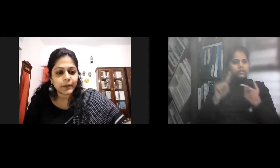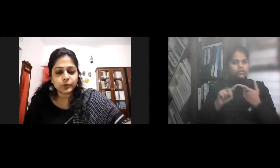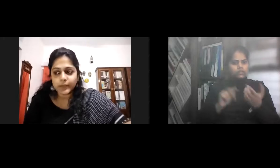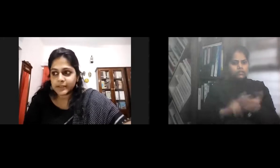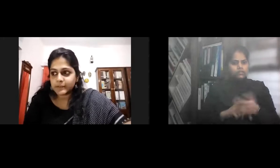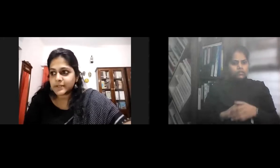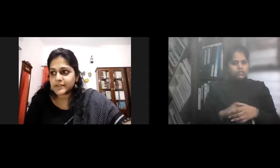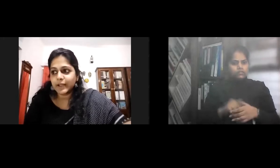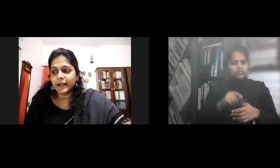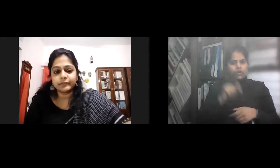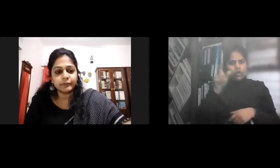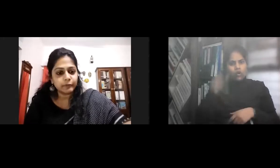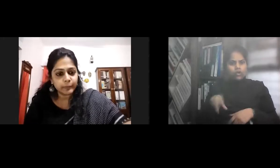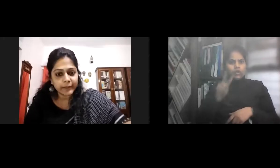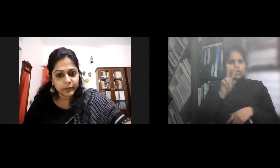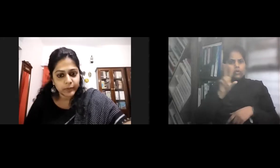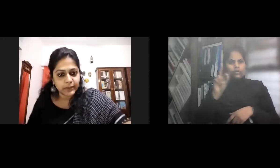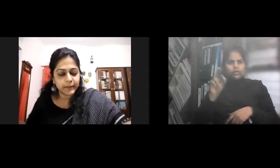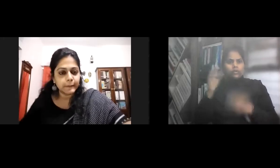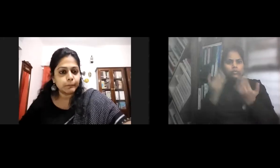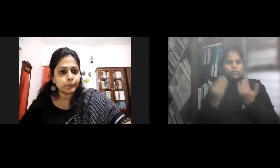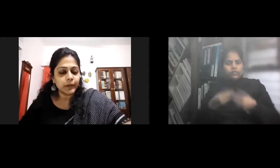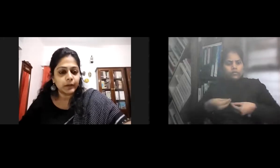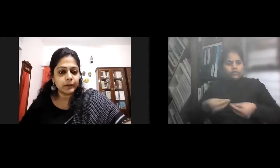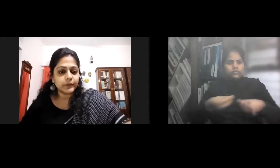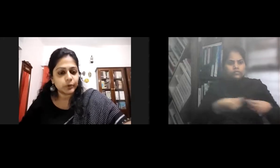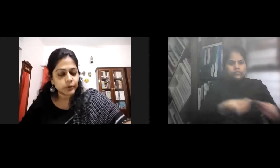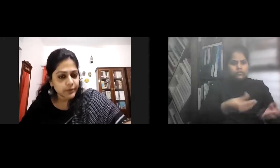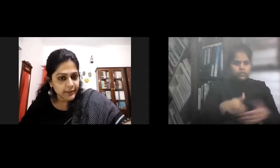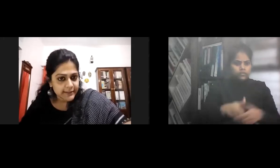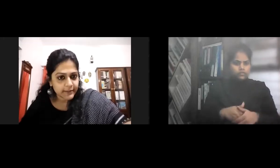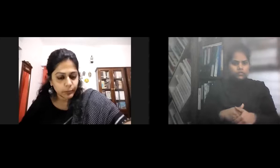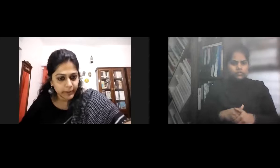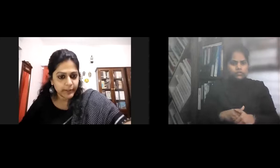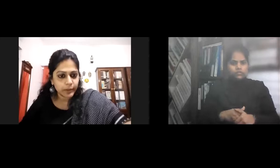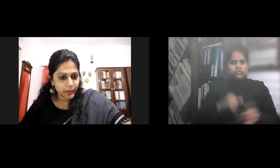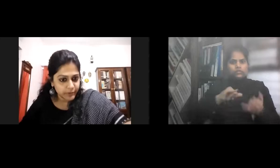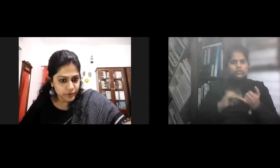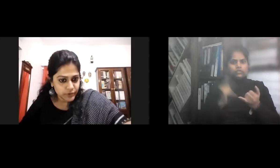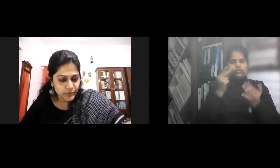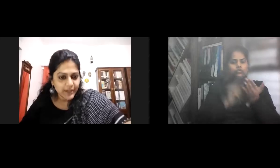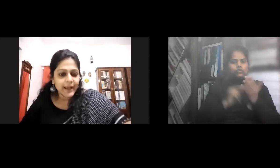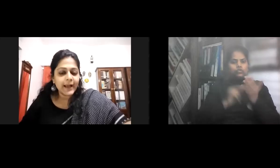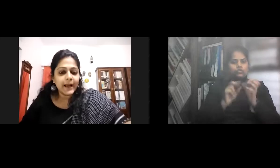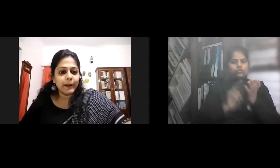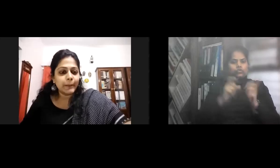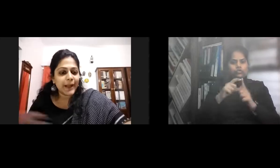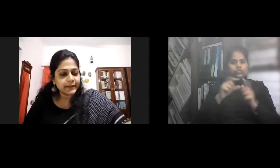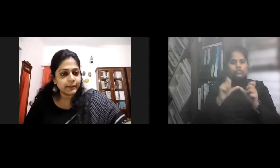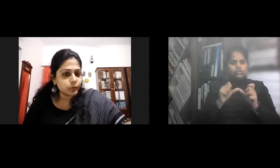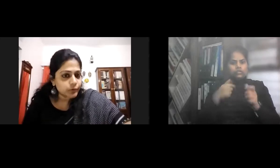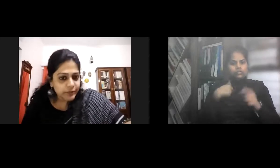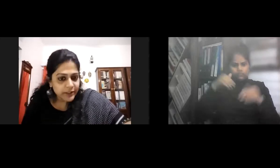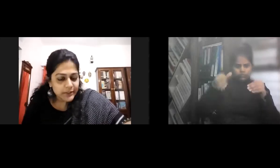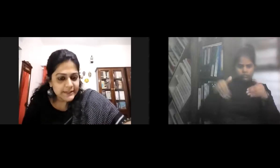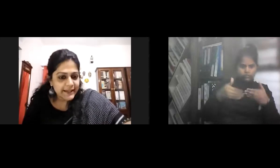gets about 20 minutes. We have begin with Dr. Sunanda Sinha, who I will introduce. At